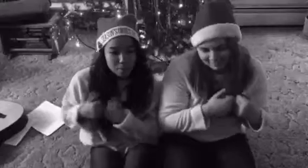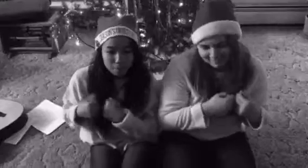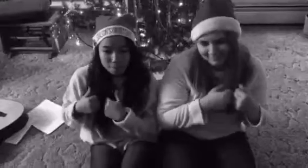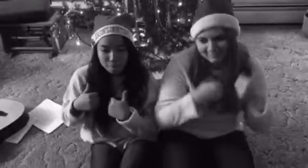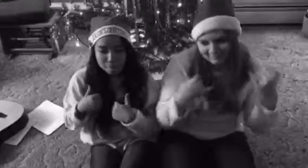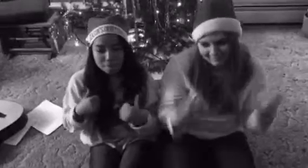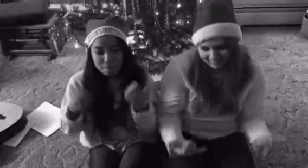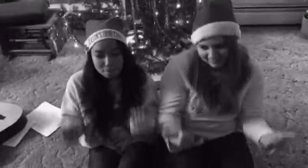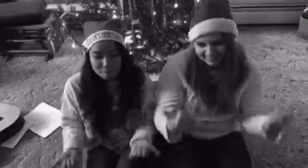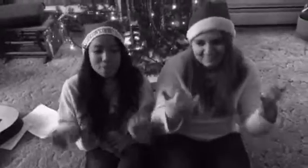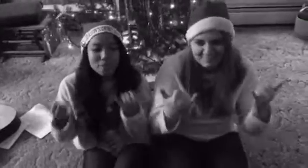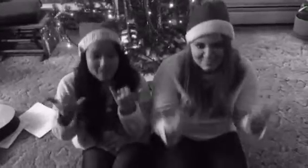now